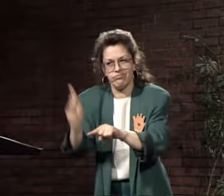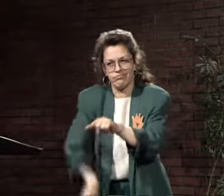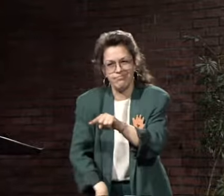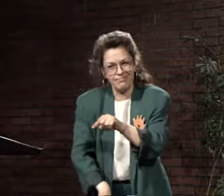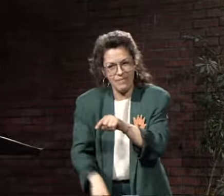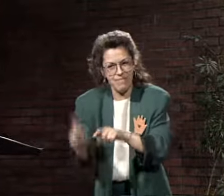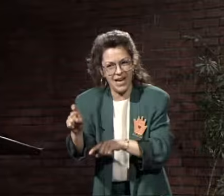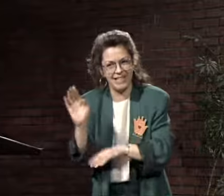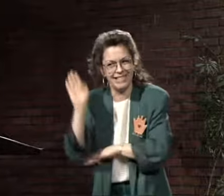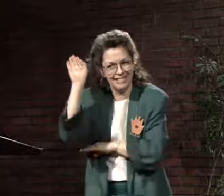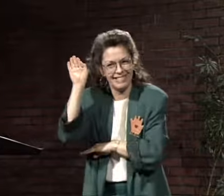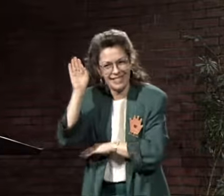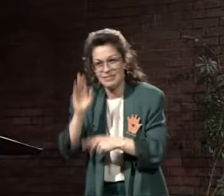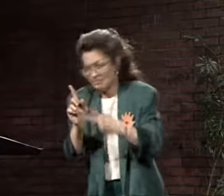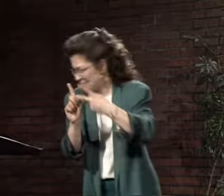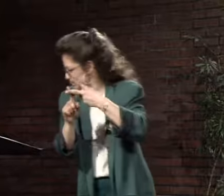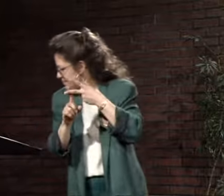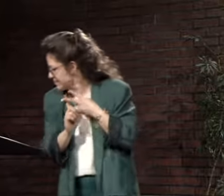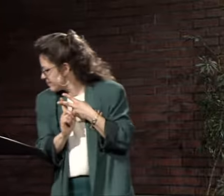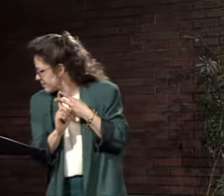Now I expect you guys to answer. You can't not answer.